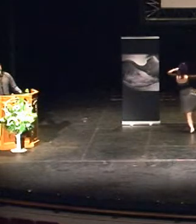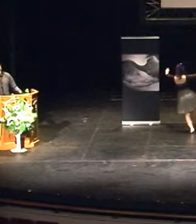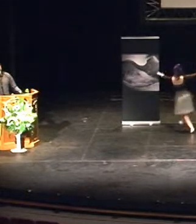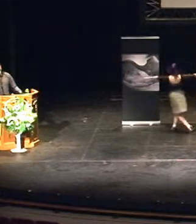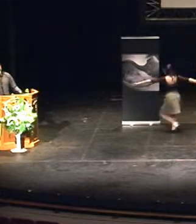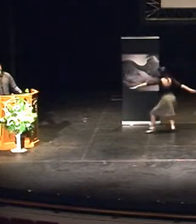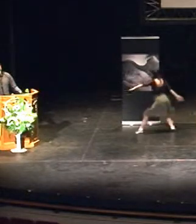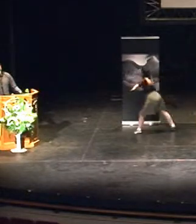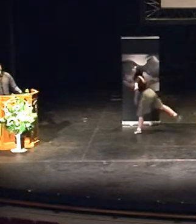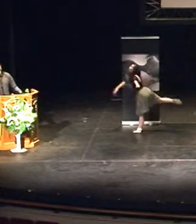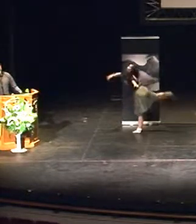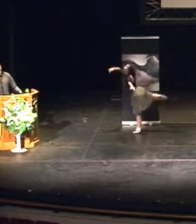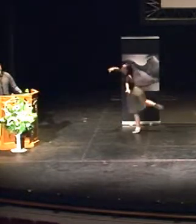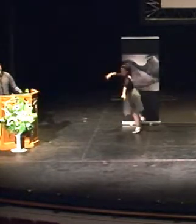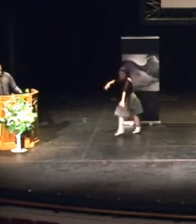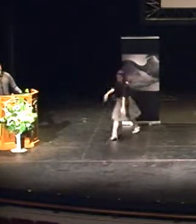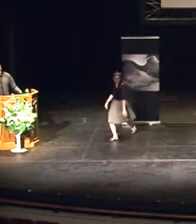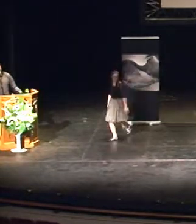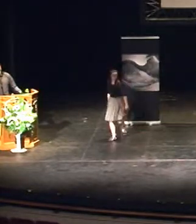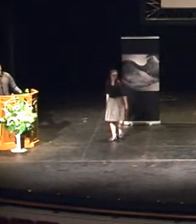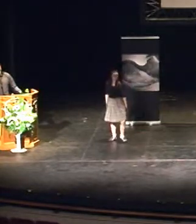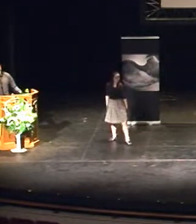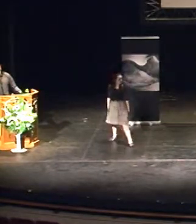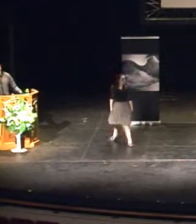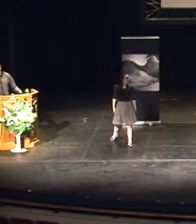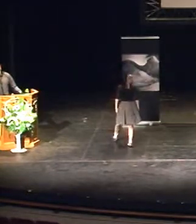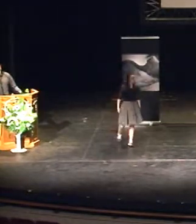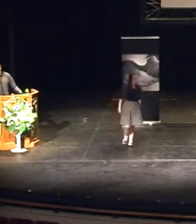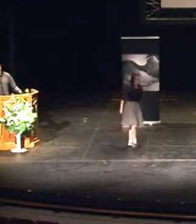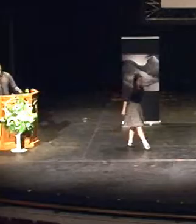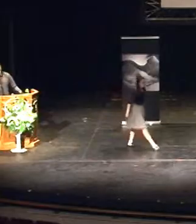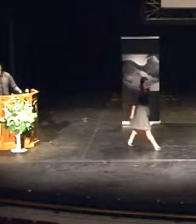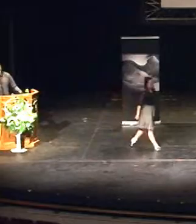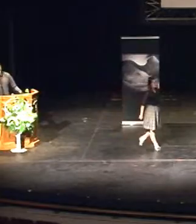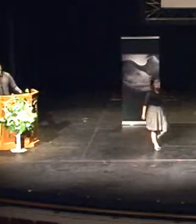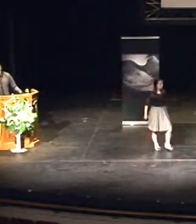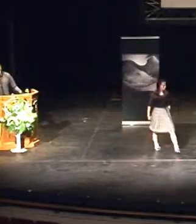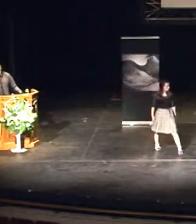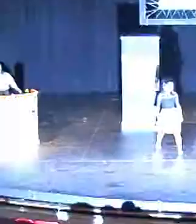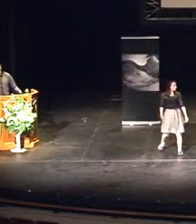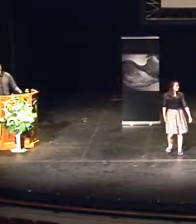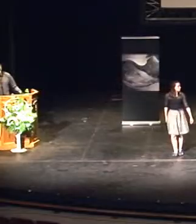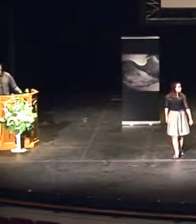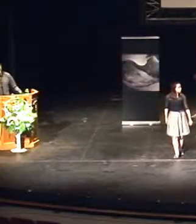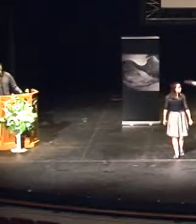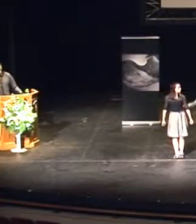She said, while it should not matter, I would like to mention that I'm a white girl.